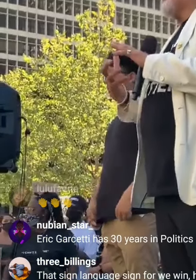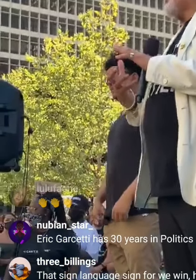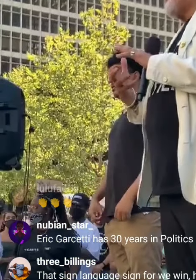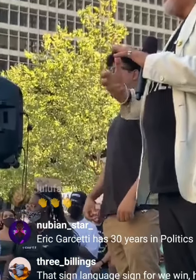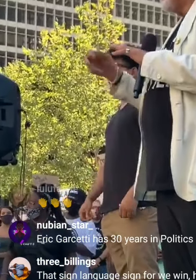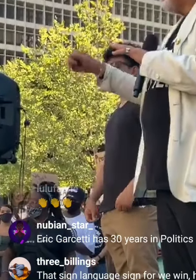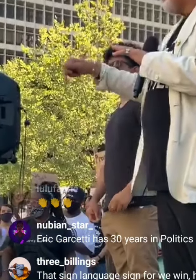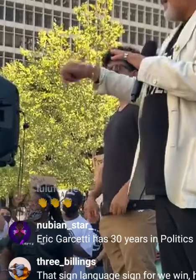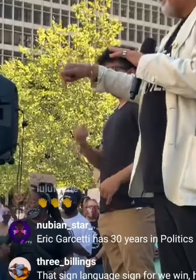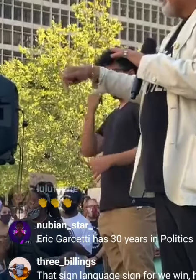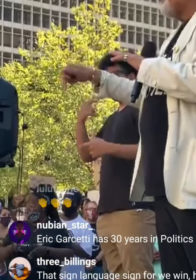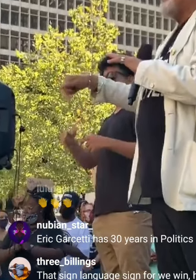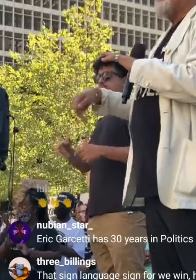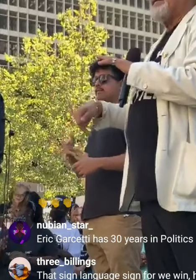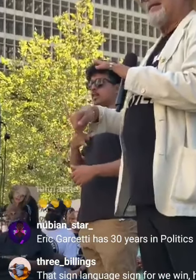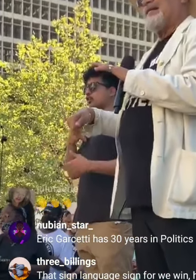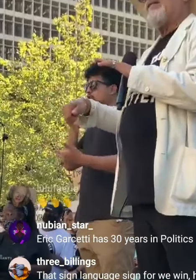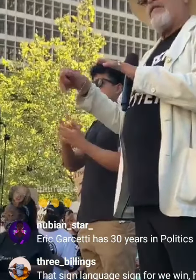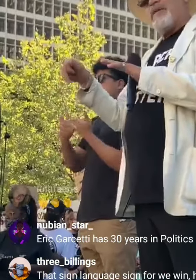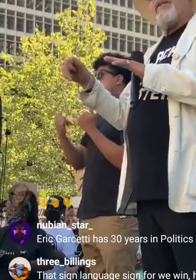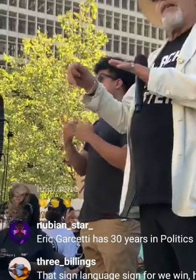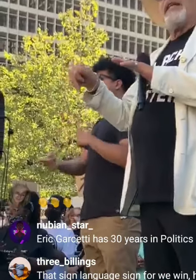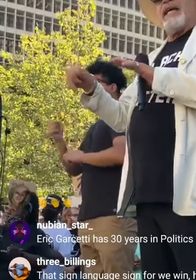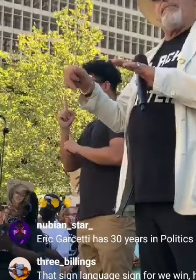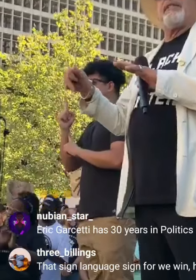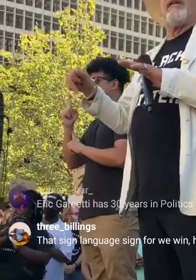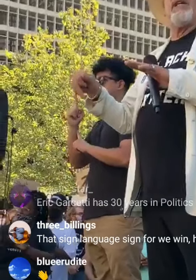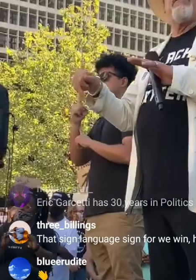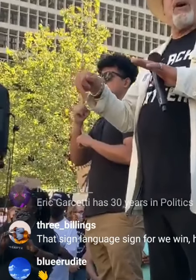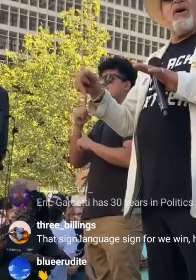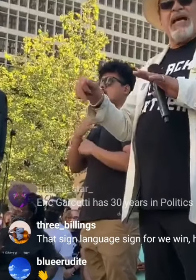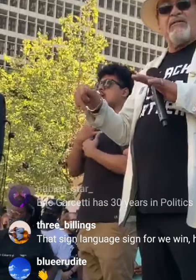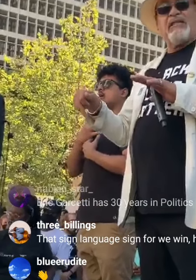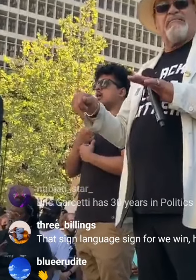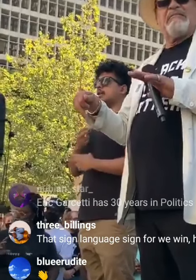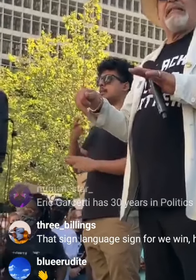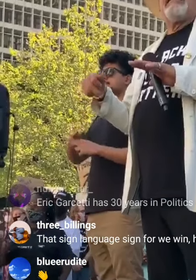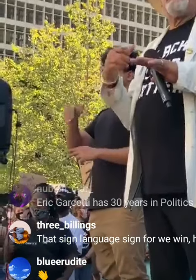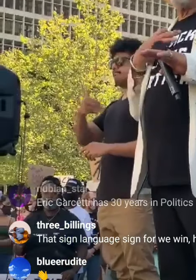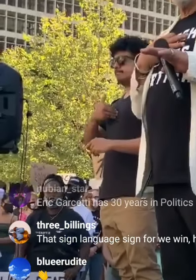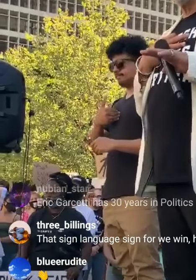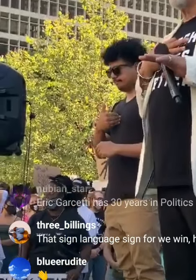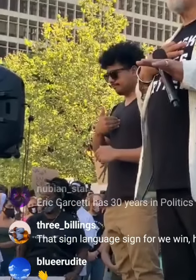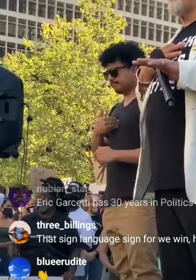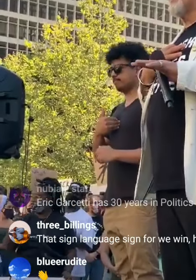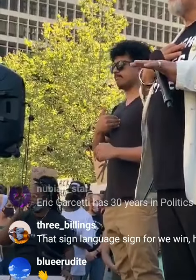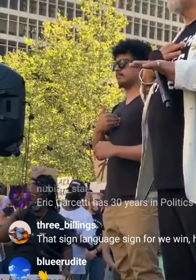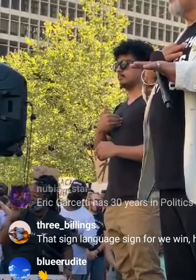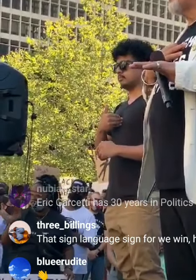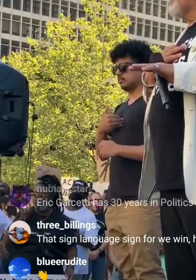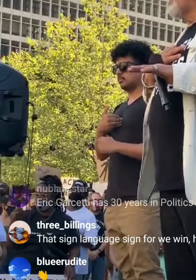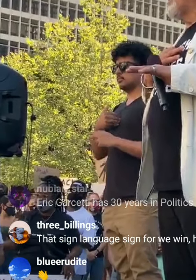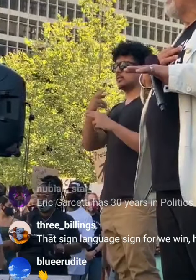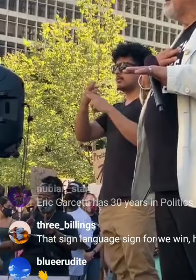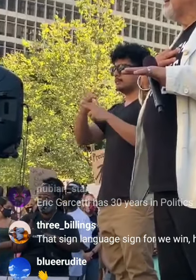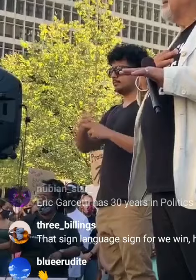So as you feel good about this minute, remember the names that we have called out. Some of you have called